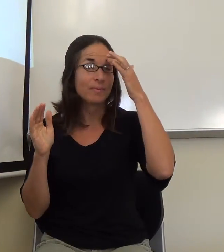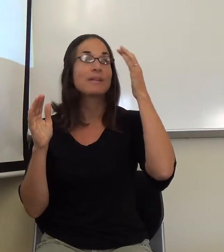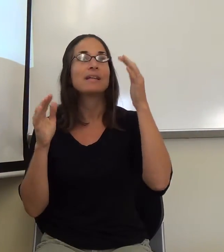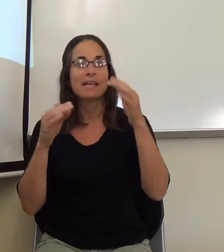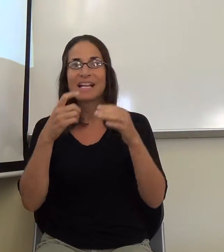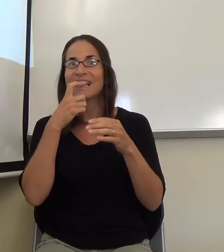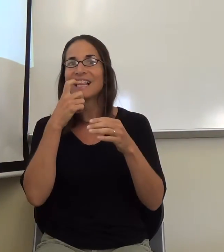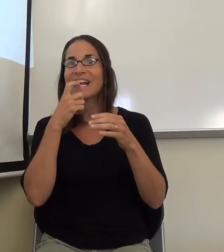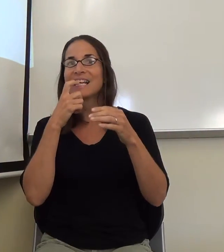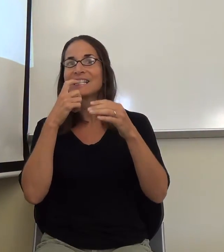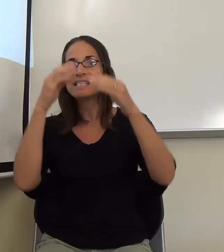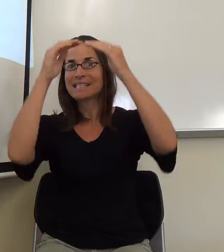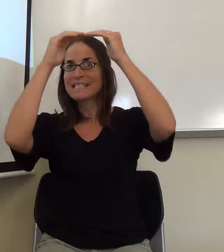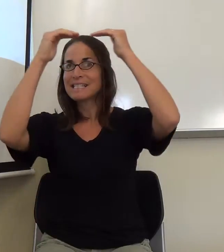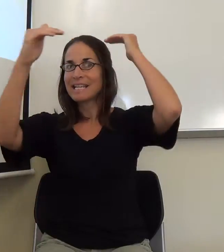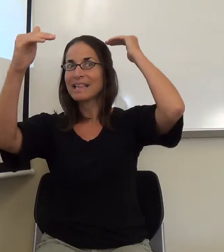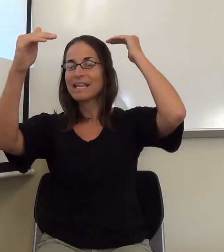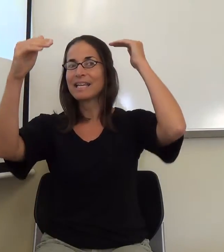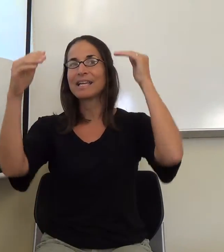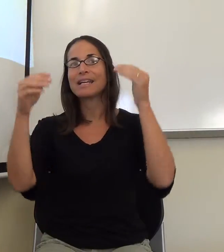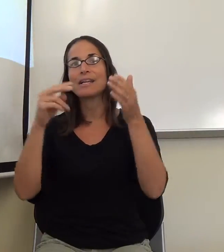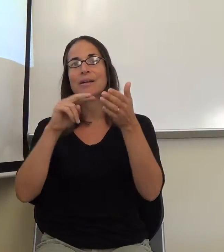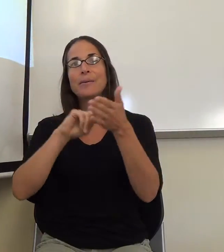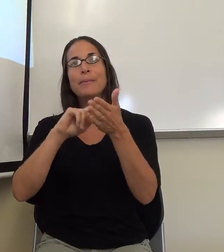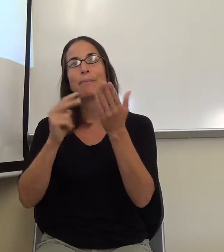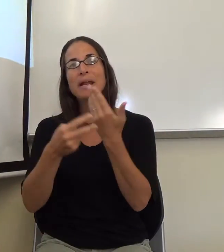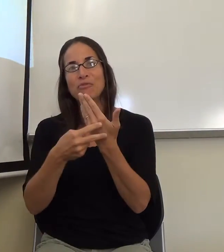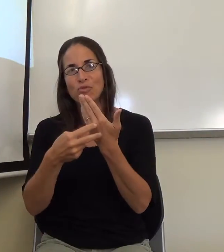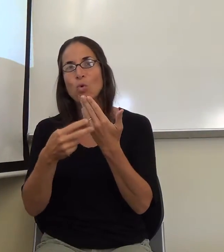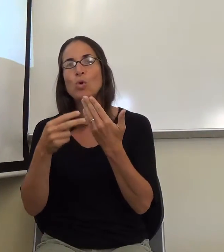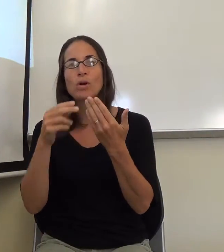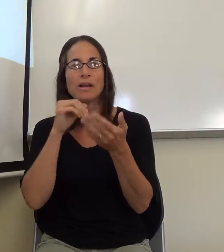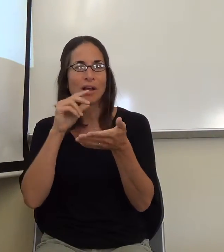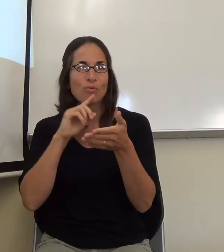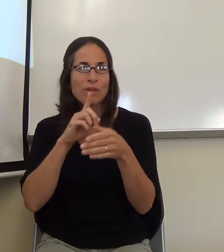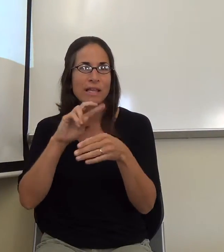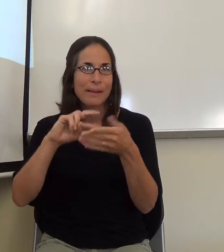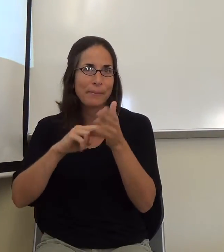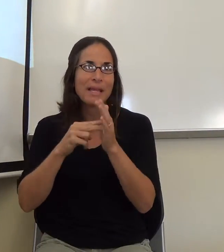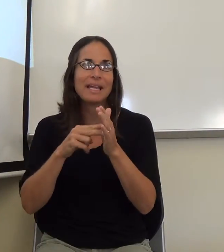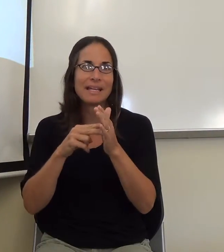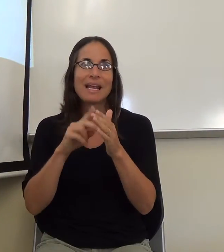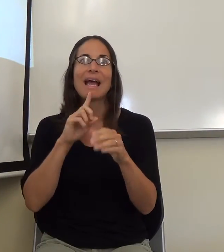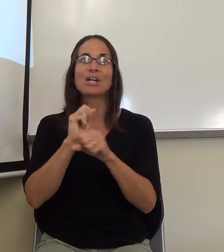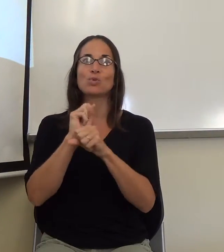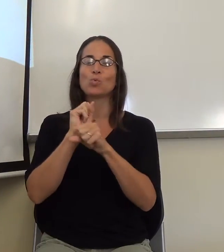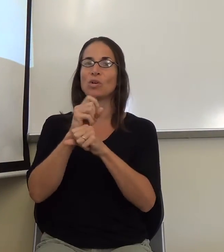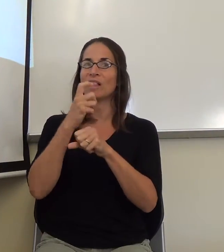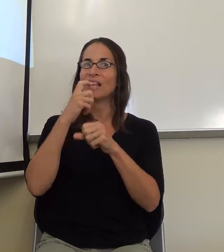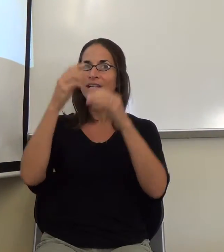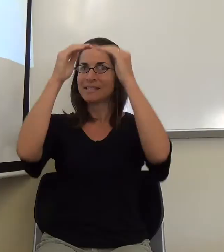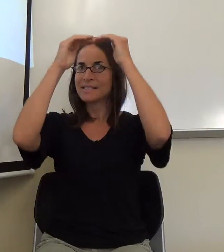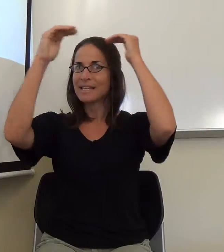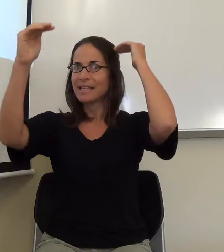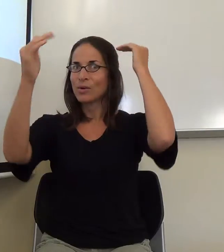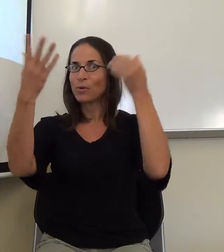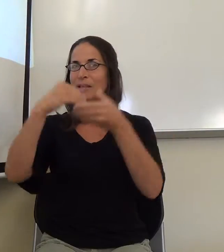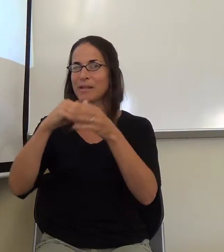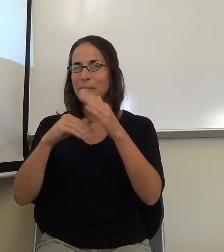glass ceiling, which is a metaphor. It doesn't really mean there's a glass ceiling in that building. But they can't get,